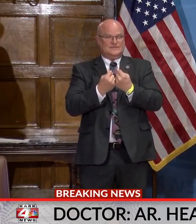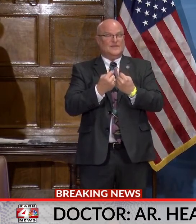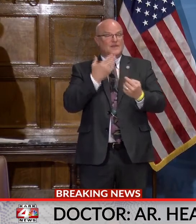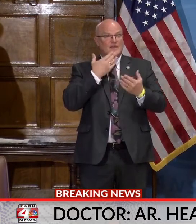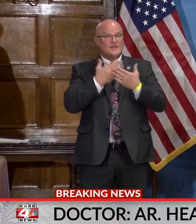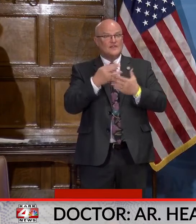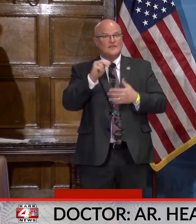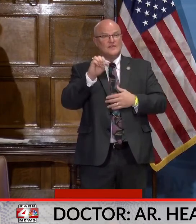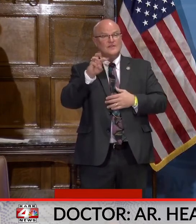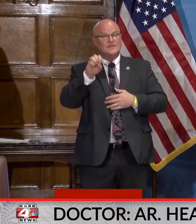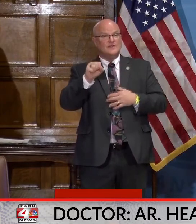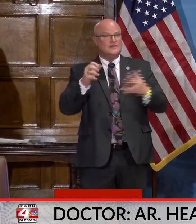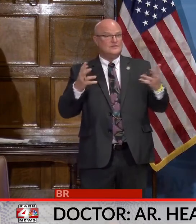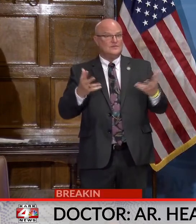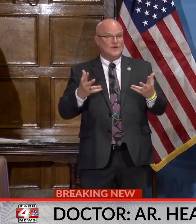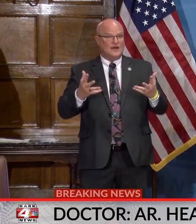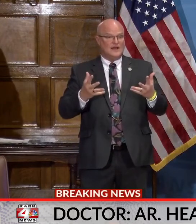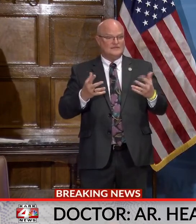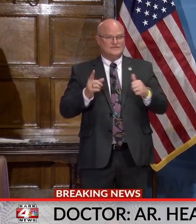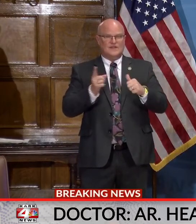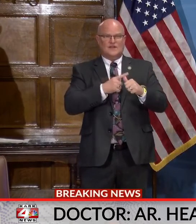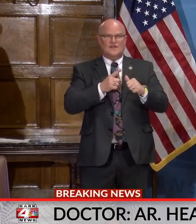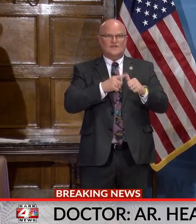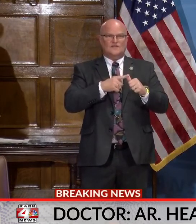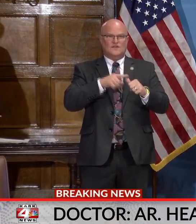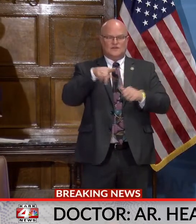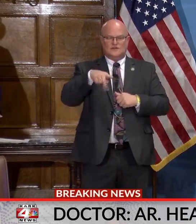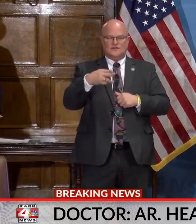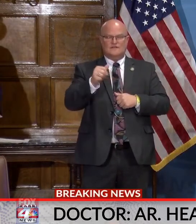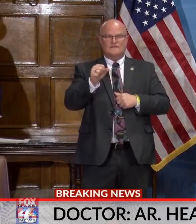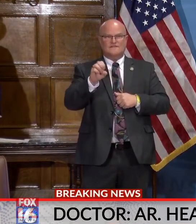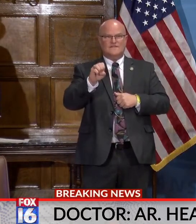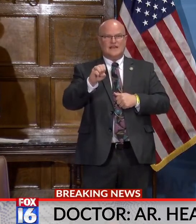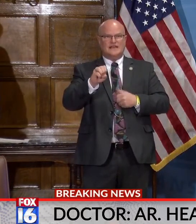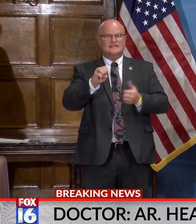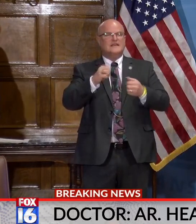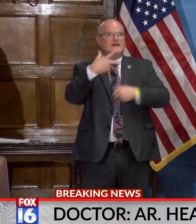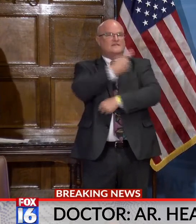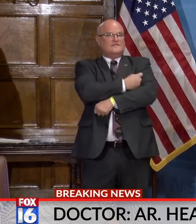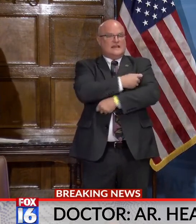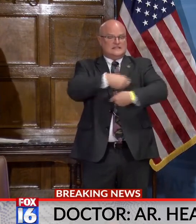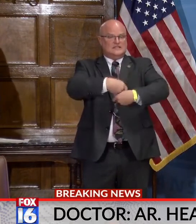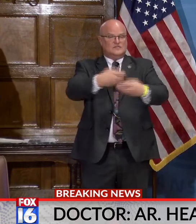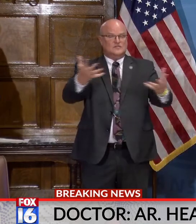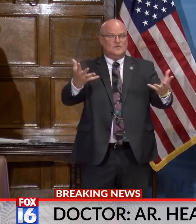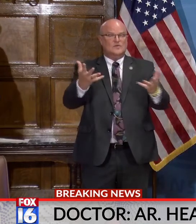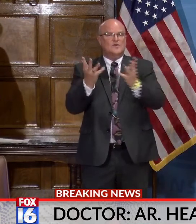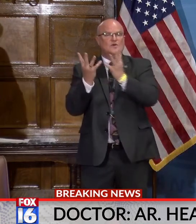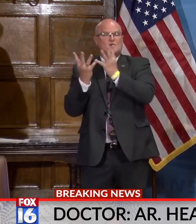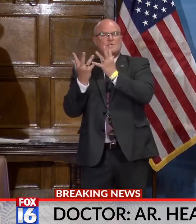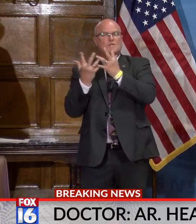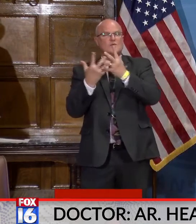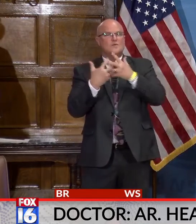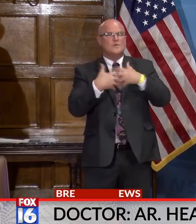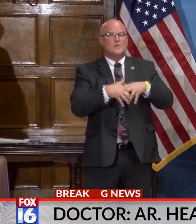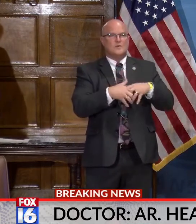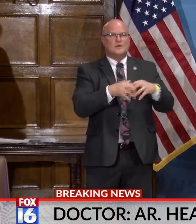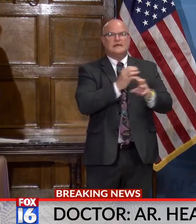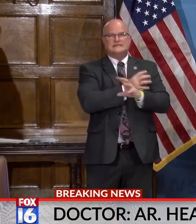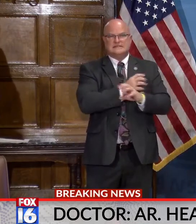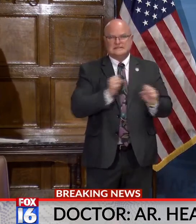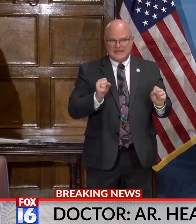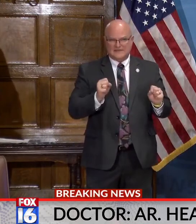is that this very first phase of vaccine distribution is going smoothly, it's going safely, and